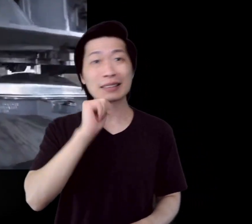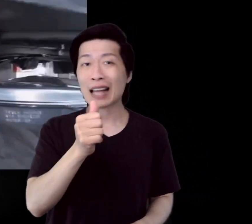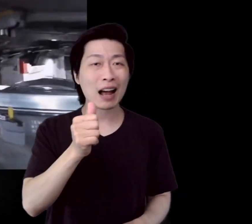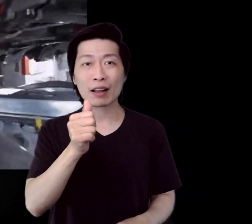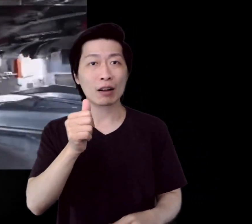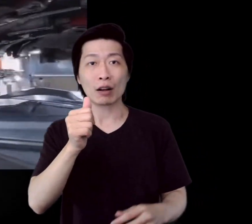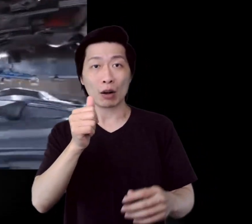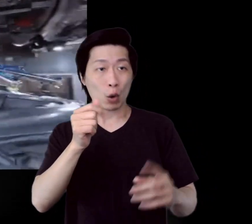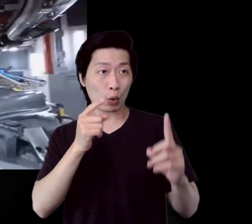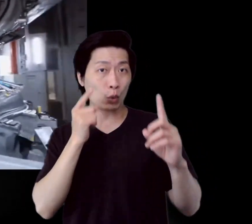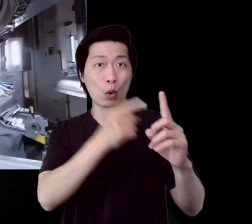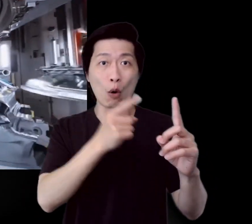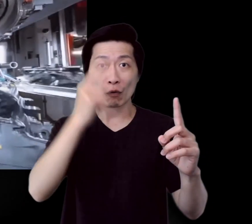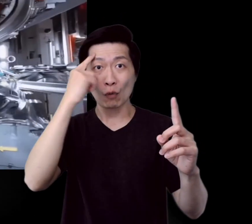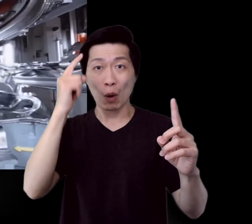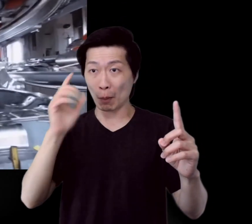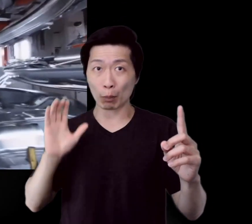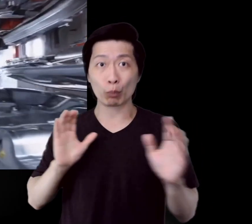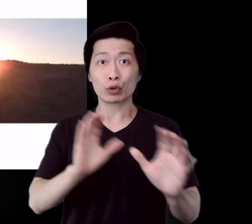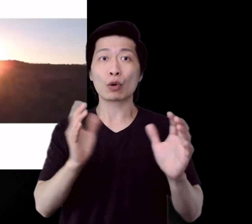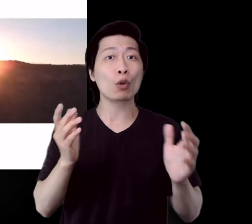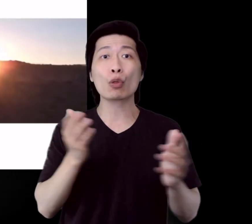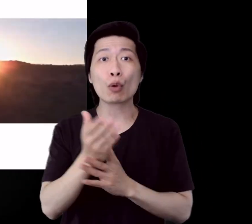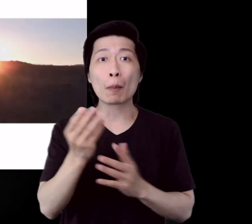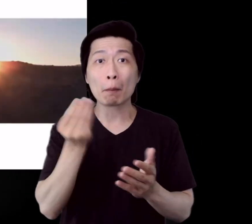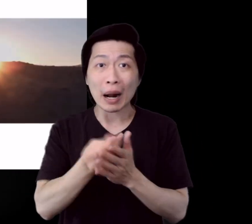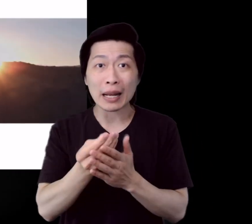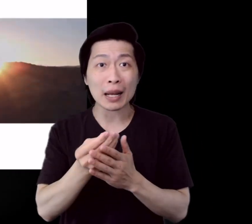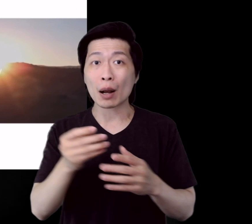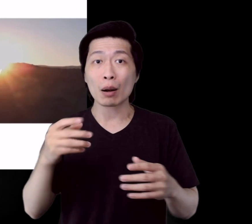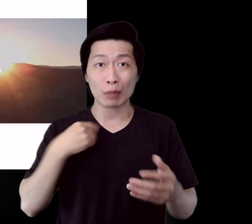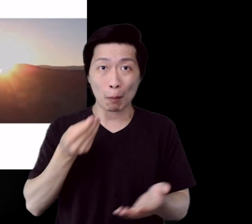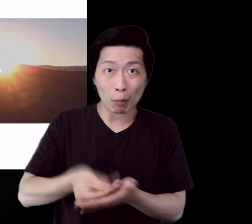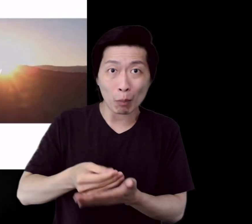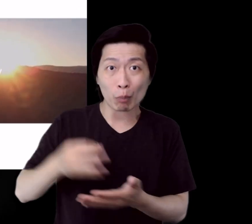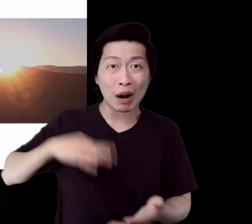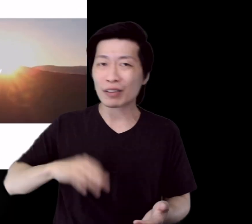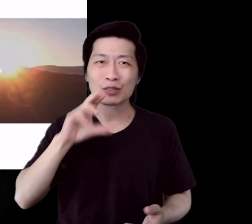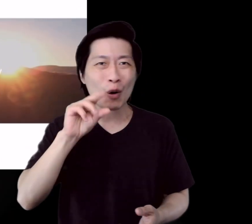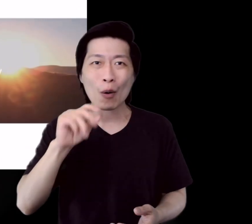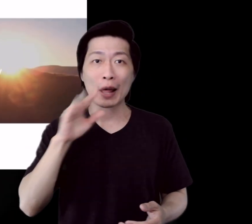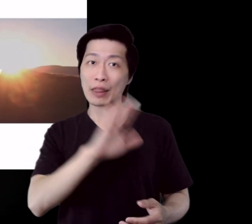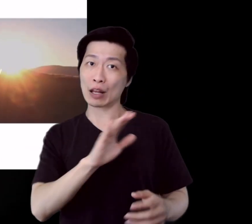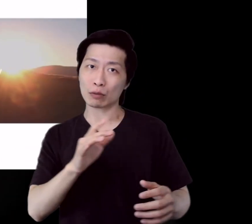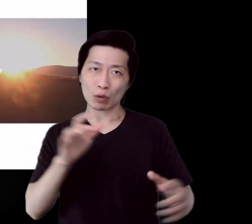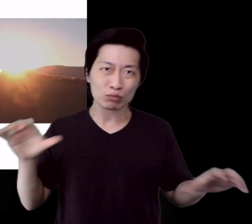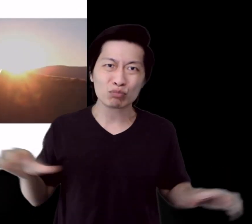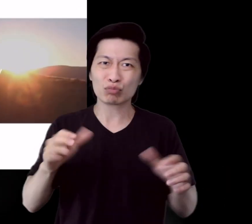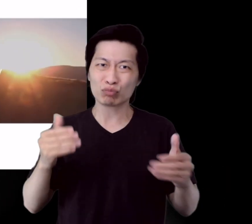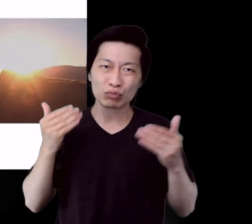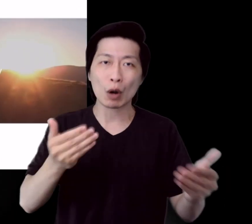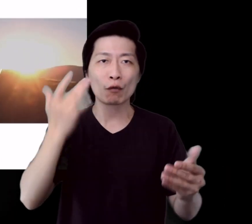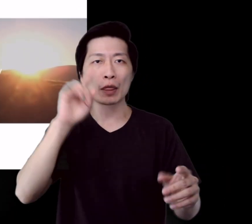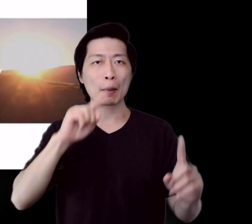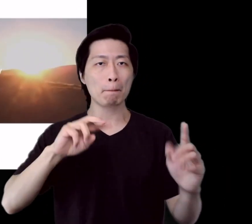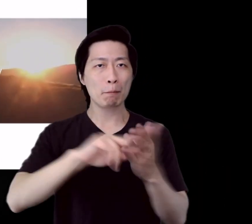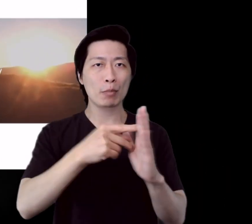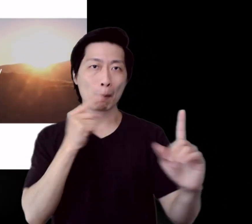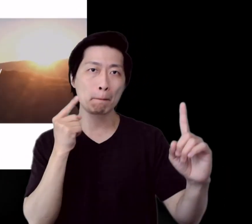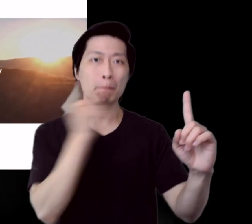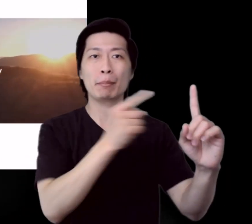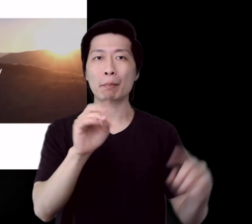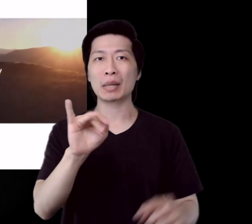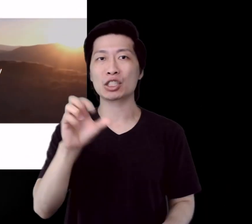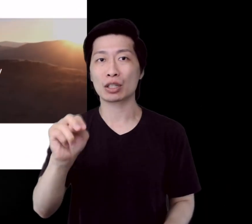and profits. They're driven by their mission. They want to accelerate the world's transition to sustainable energy. So Tesla is